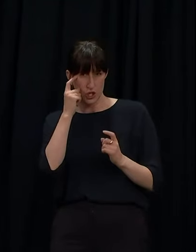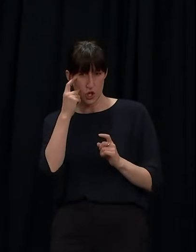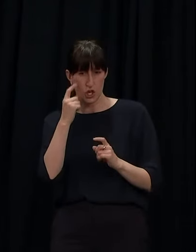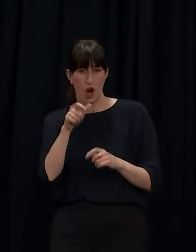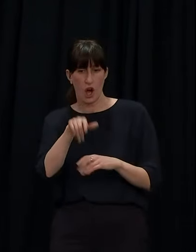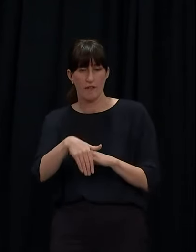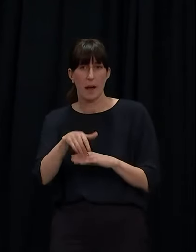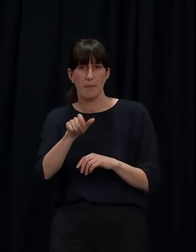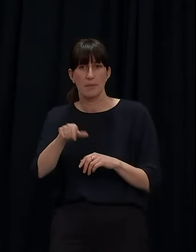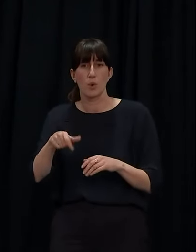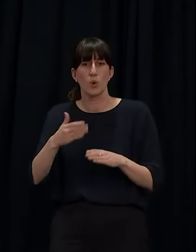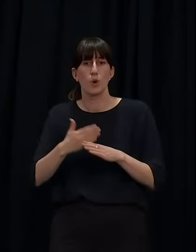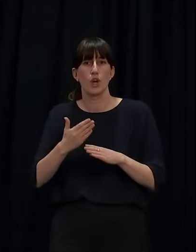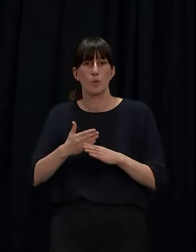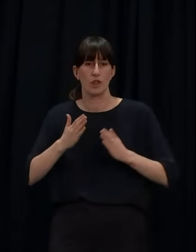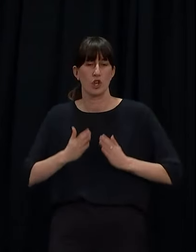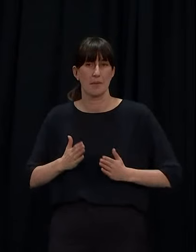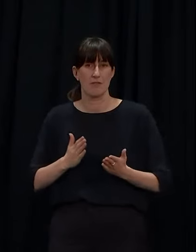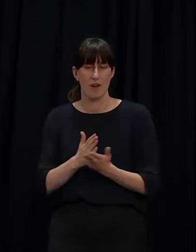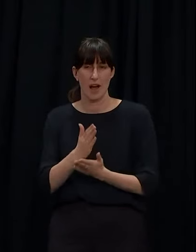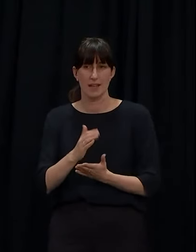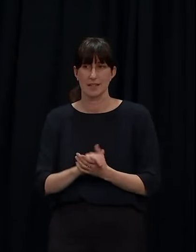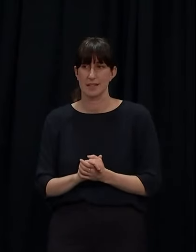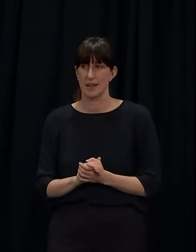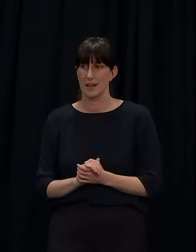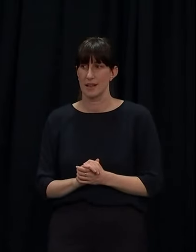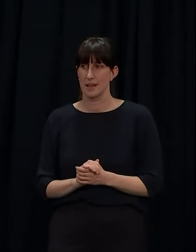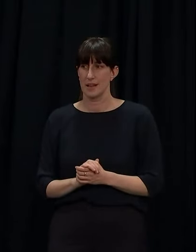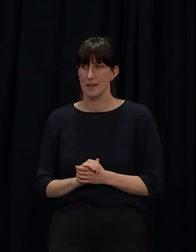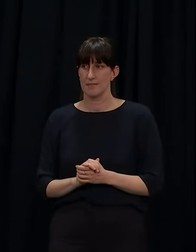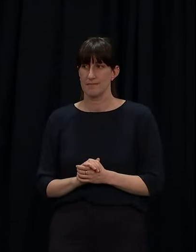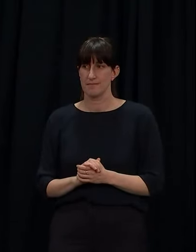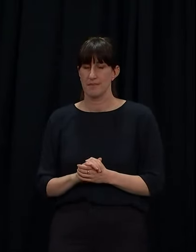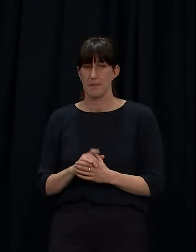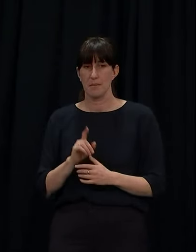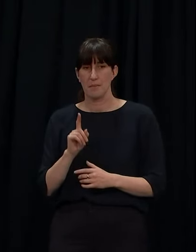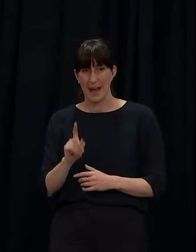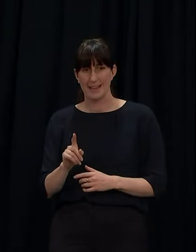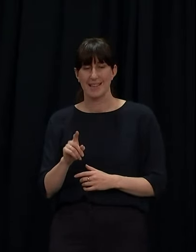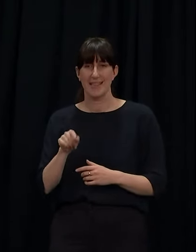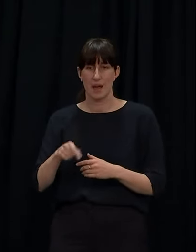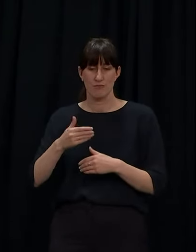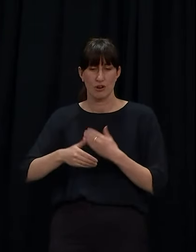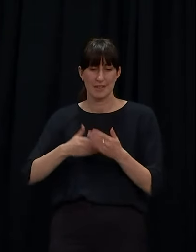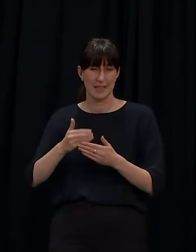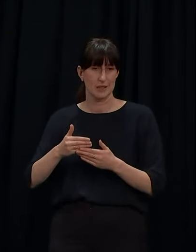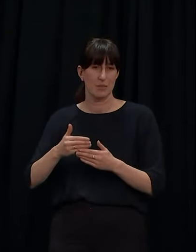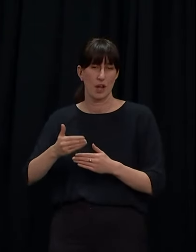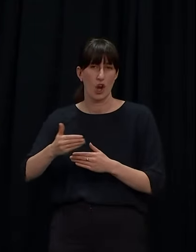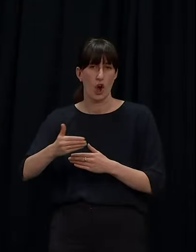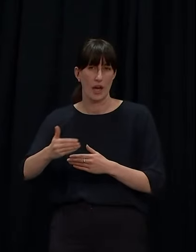That does involve the UNHCR though, so often is a slightly longer process, and we want to work on that next.